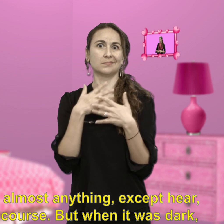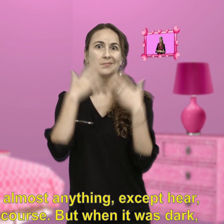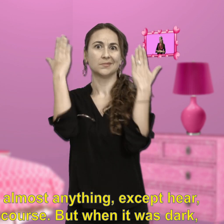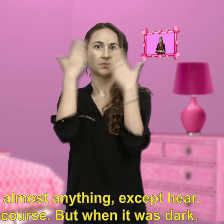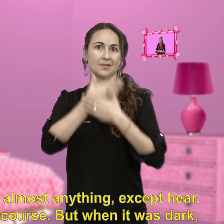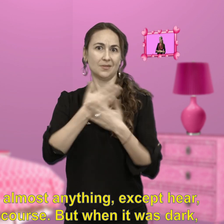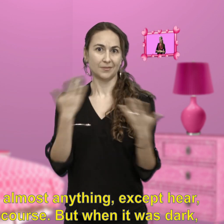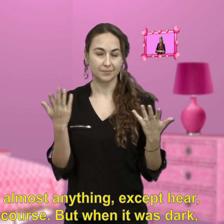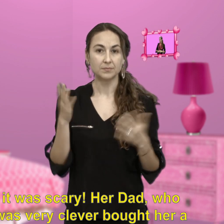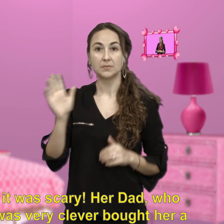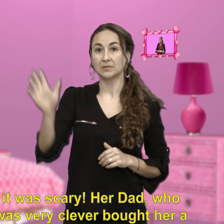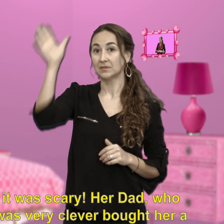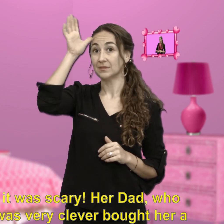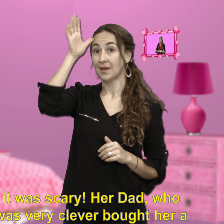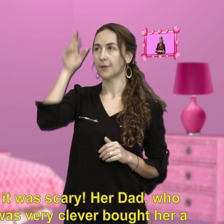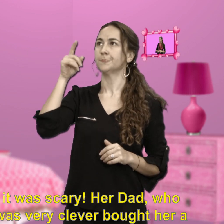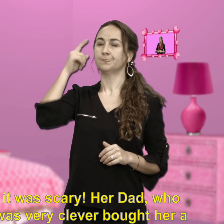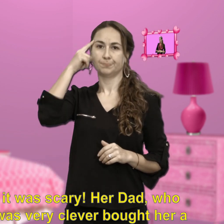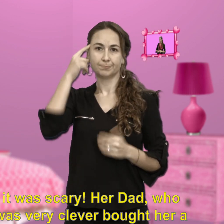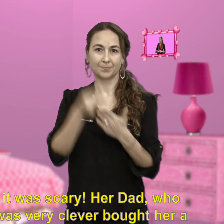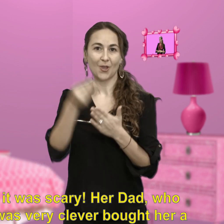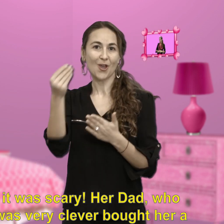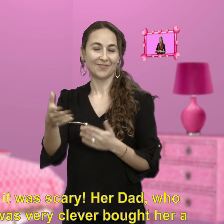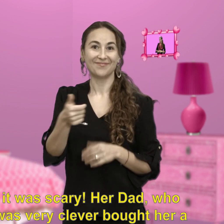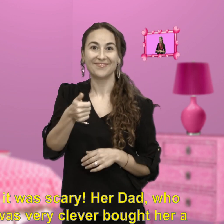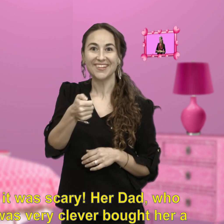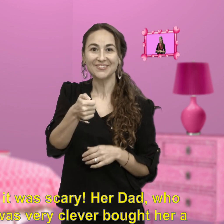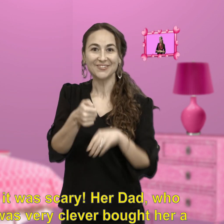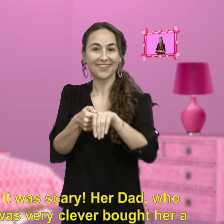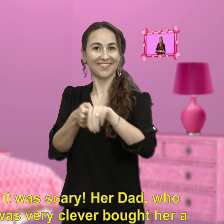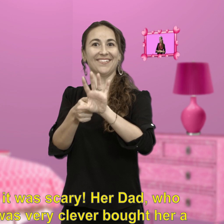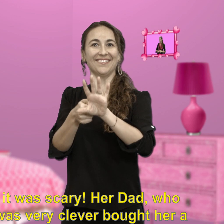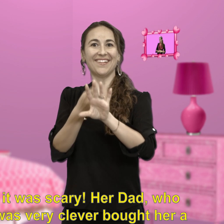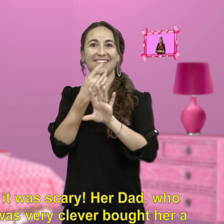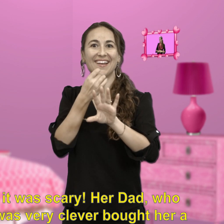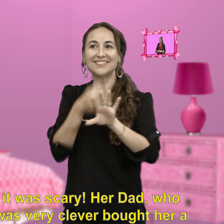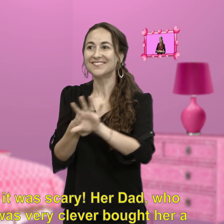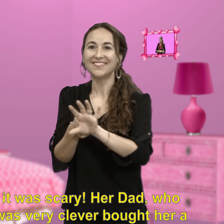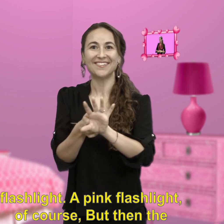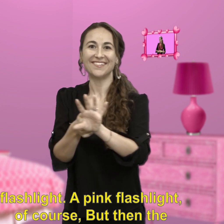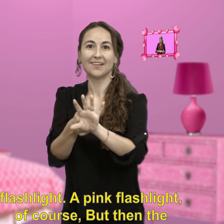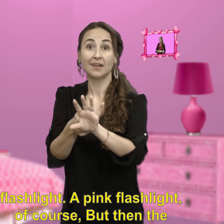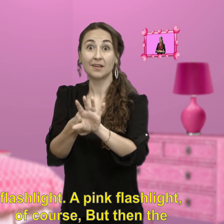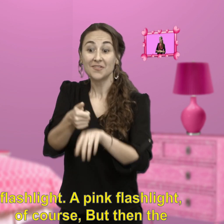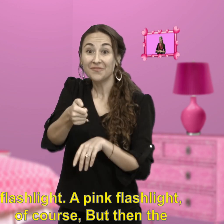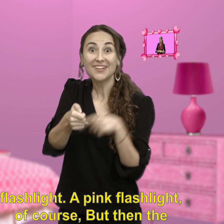But when it was dark, it was scary. Her dad, who was very clever, bought her a flashlight. A